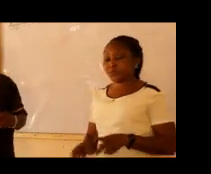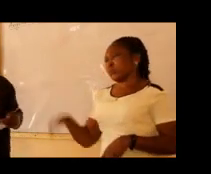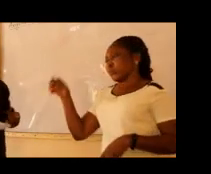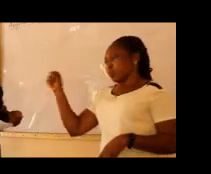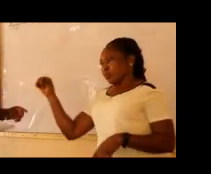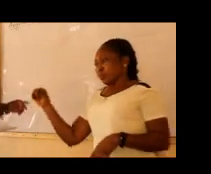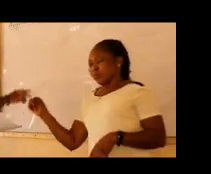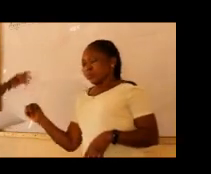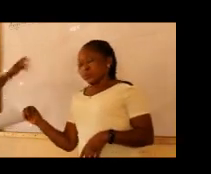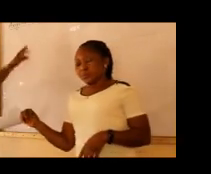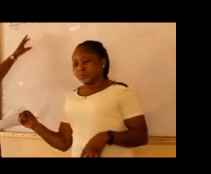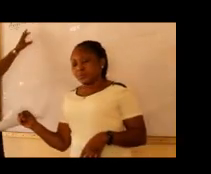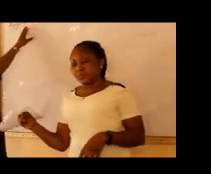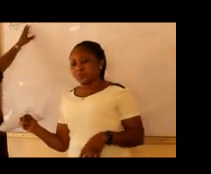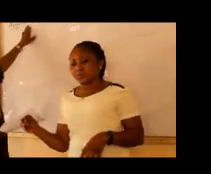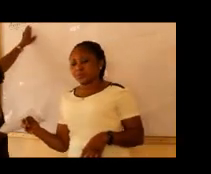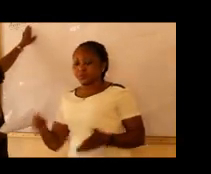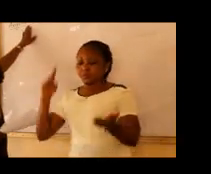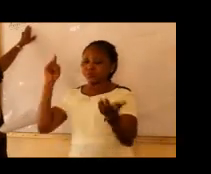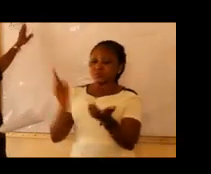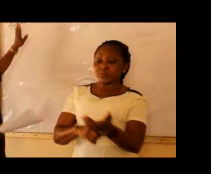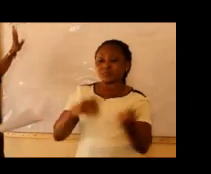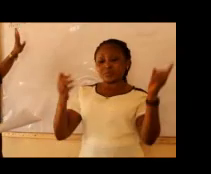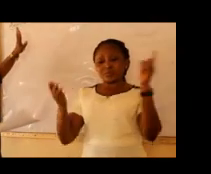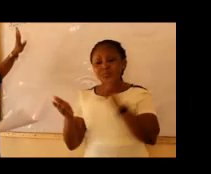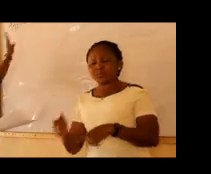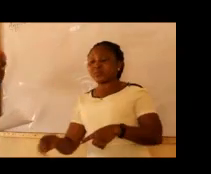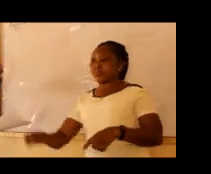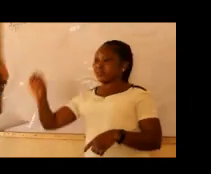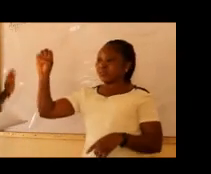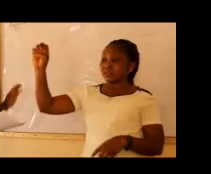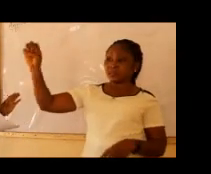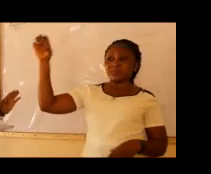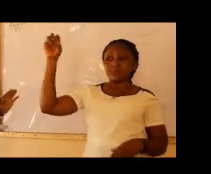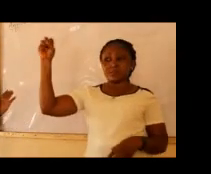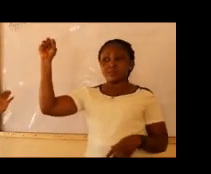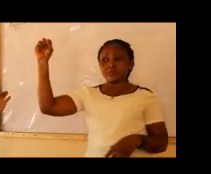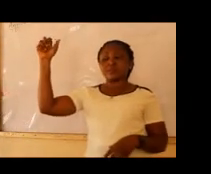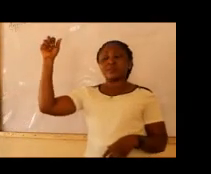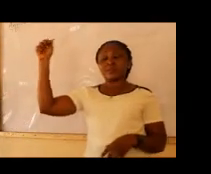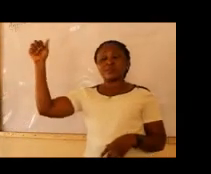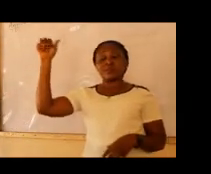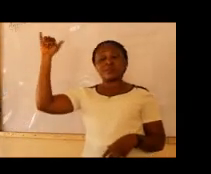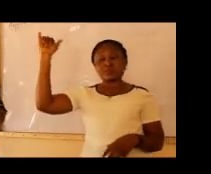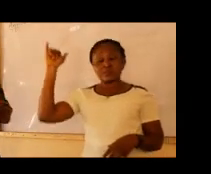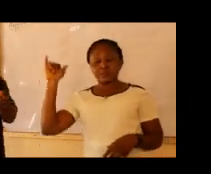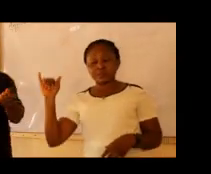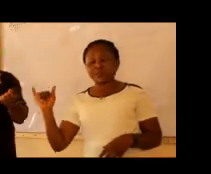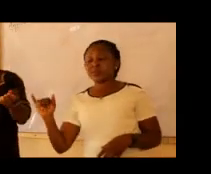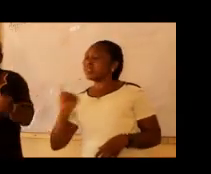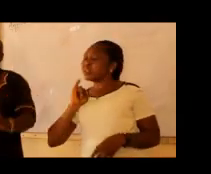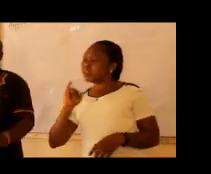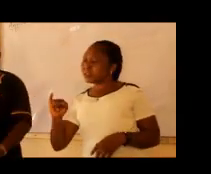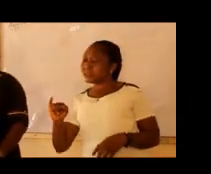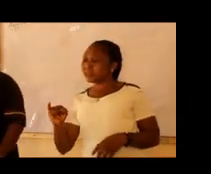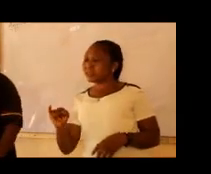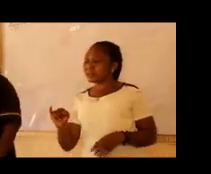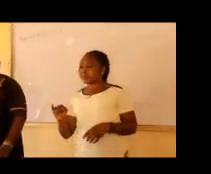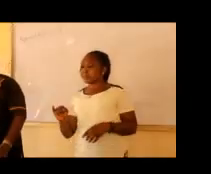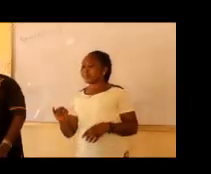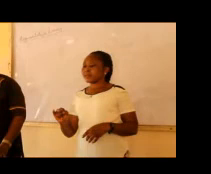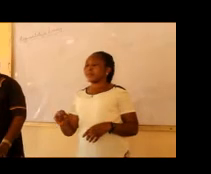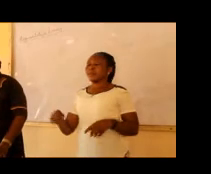So argumentative essay is purely debating. And so before you